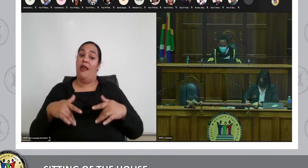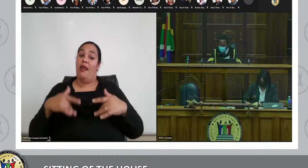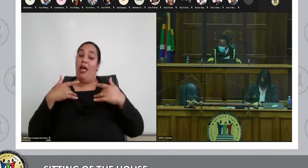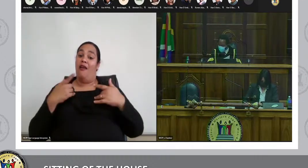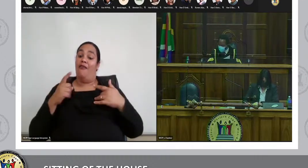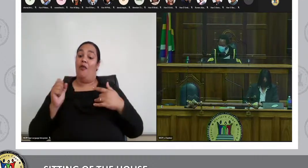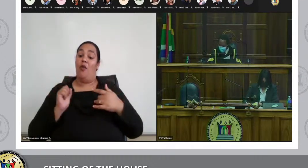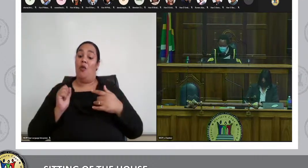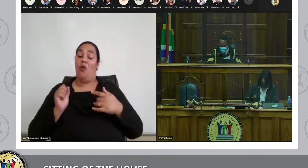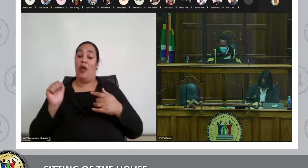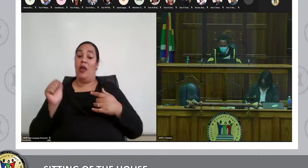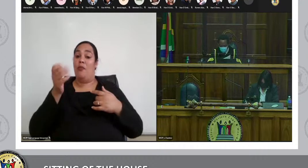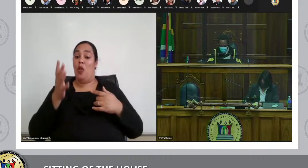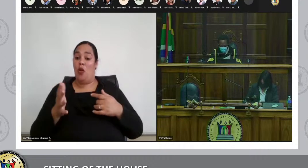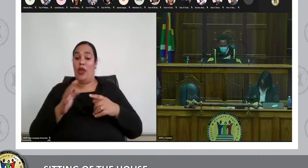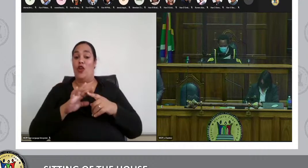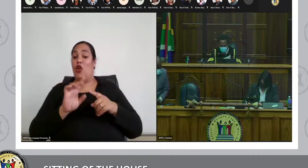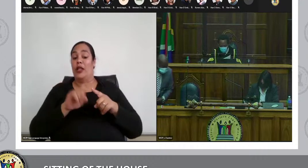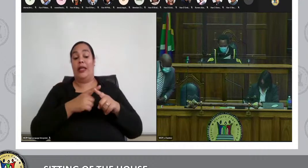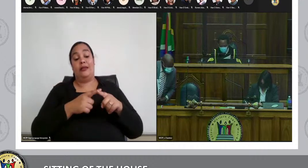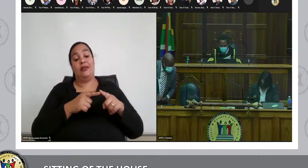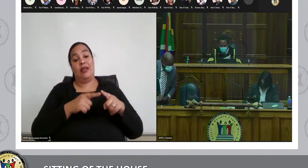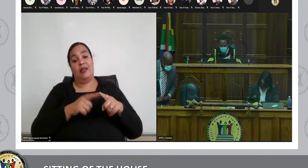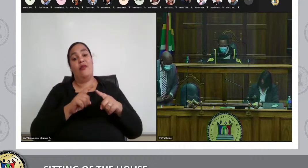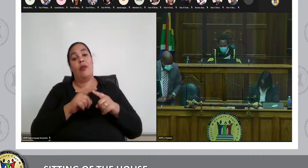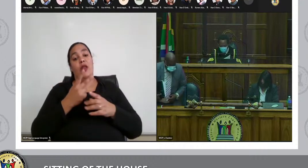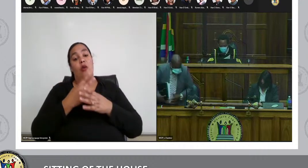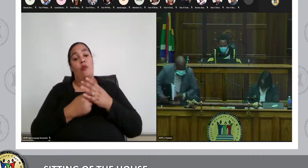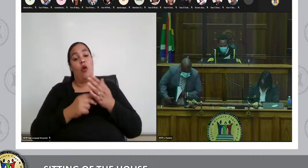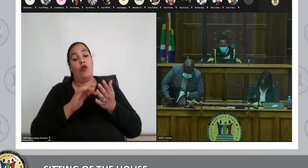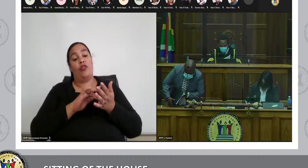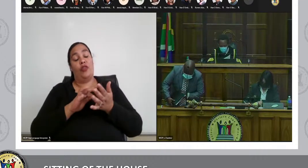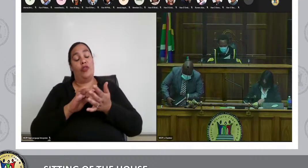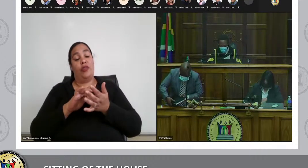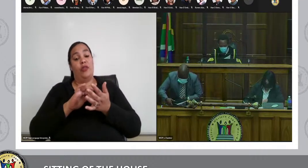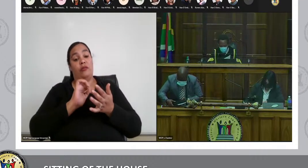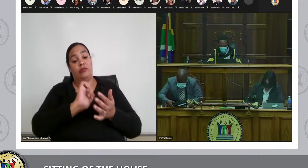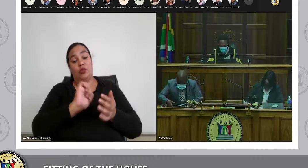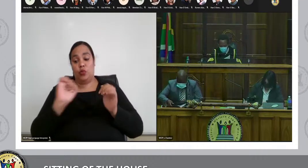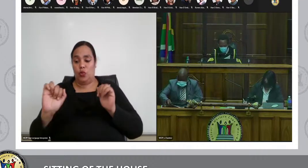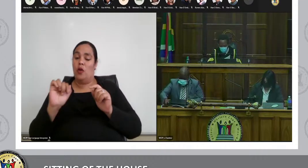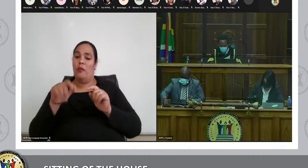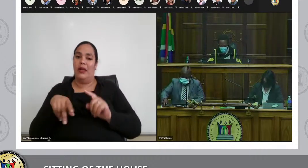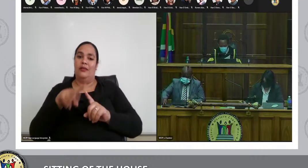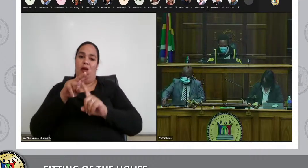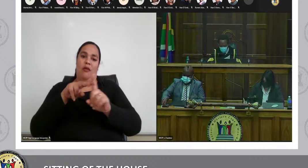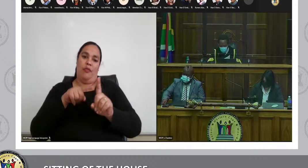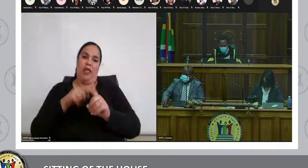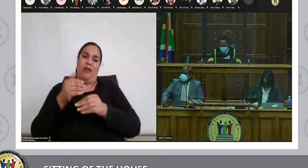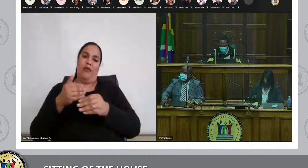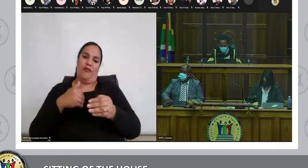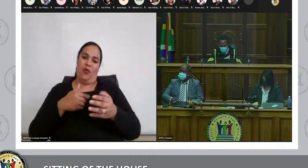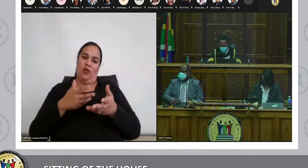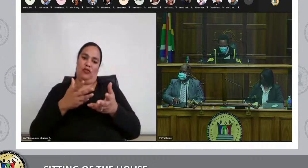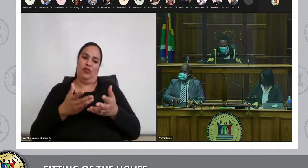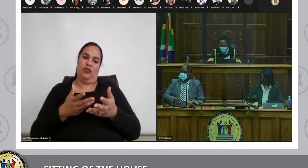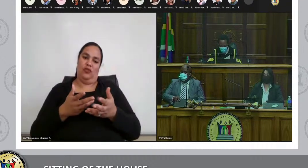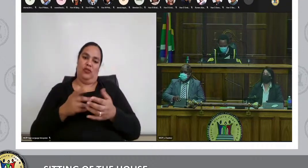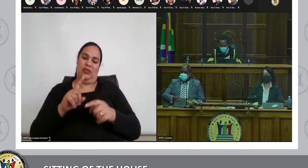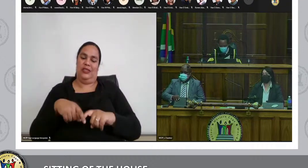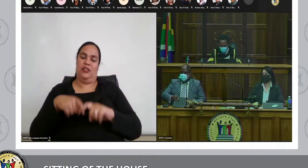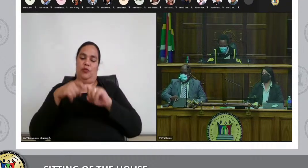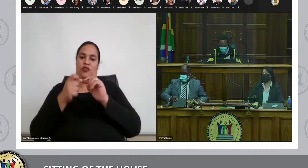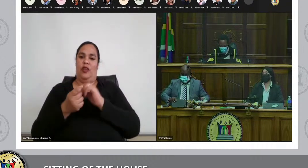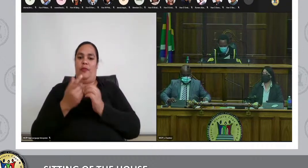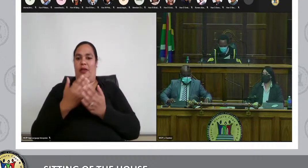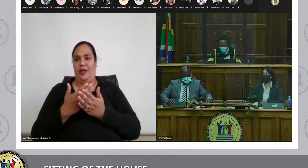employer and not the executive, and that both conditions mentioned must apply before such suspension can